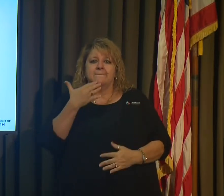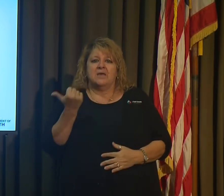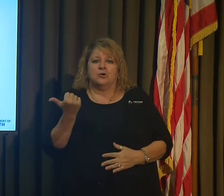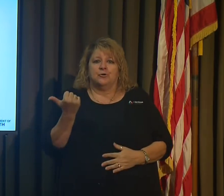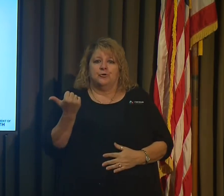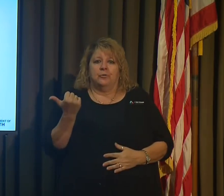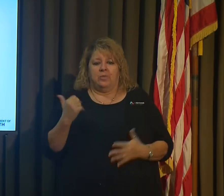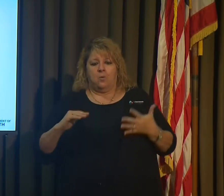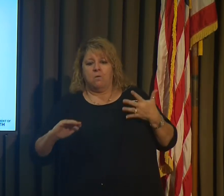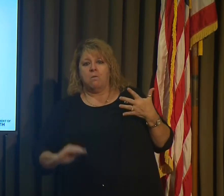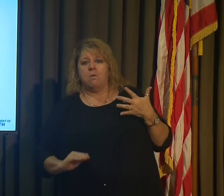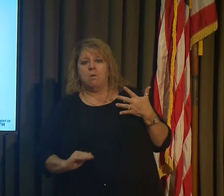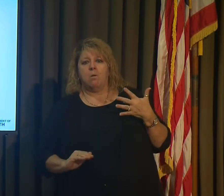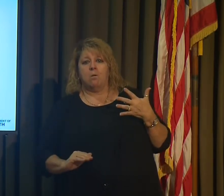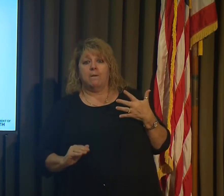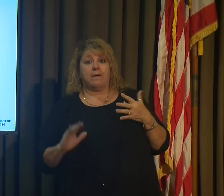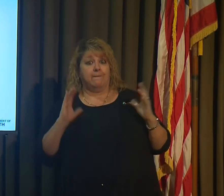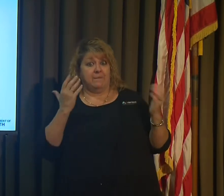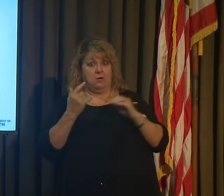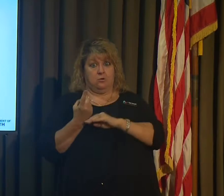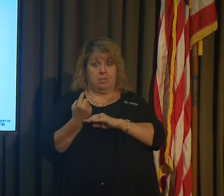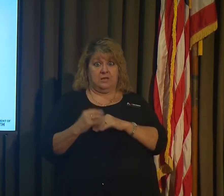this time last year.